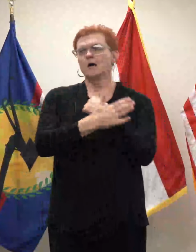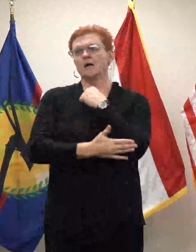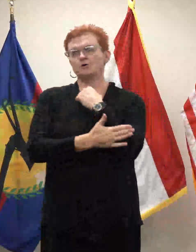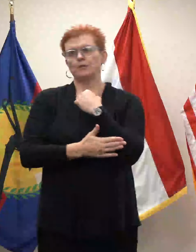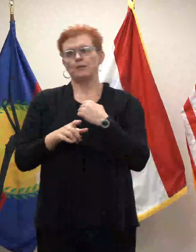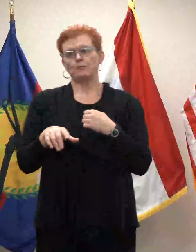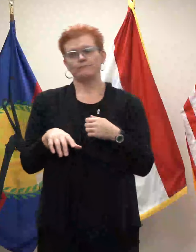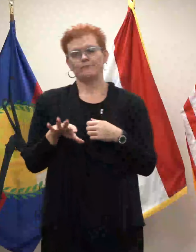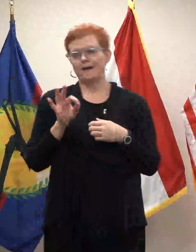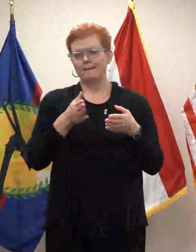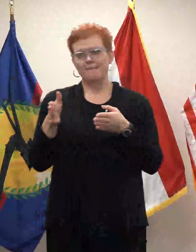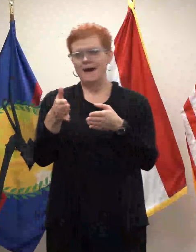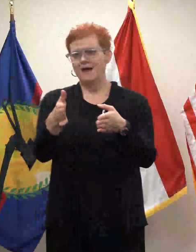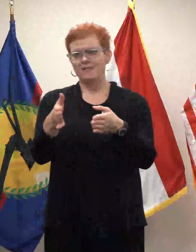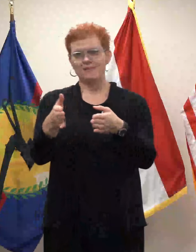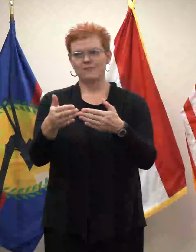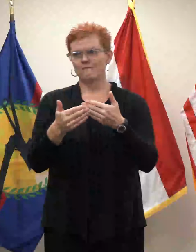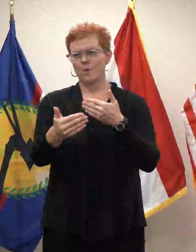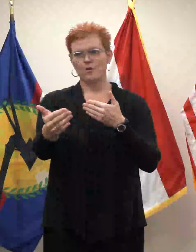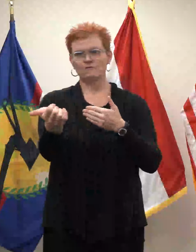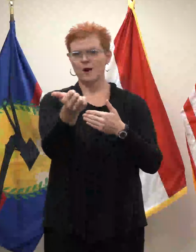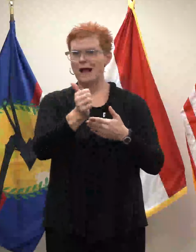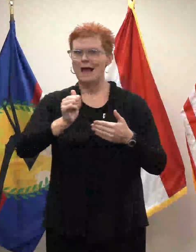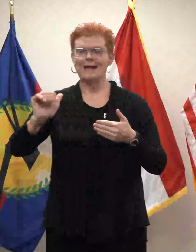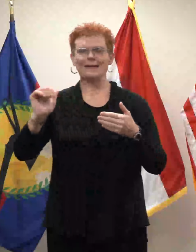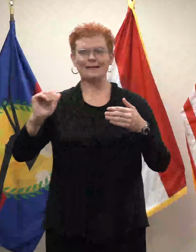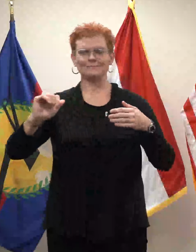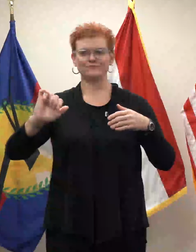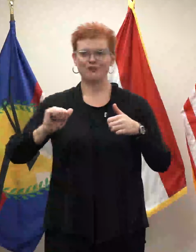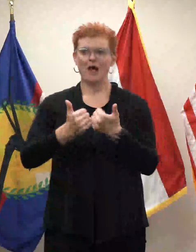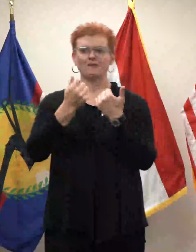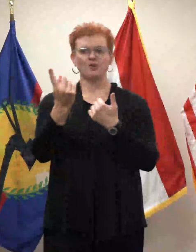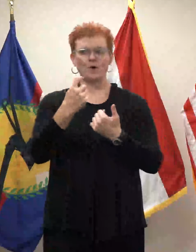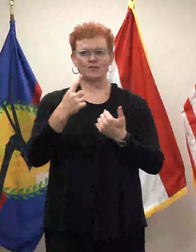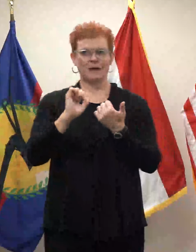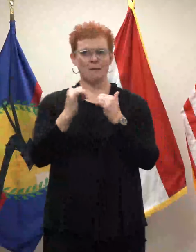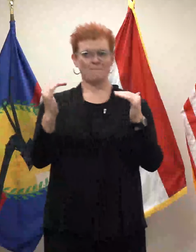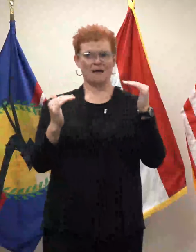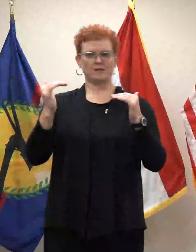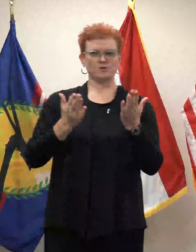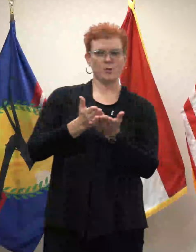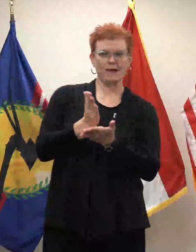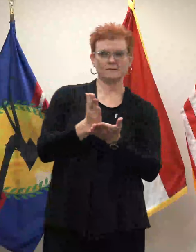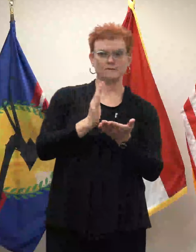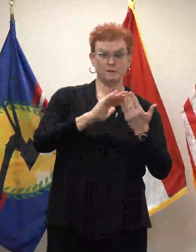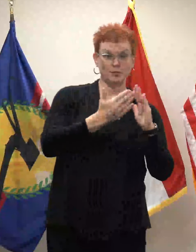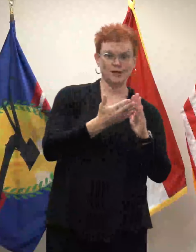find a path forward around every controversial topic and every difficult question on how we balance the rights of our community and the rights of